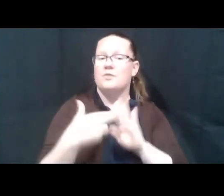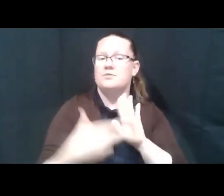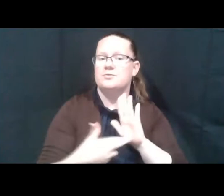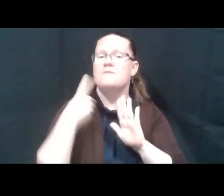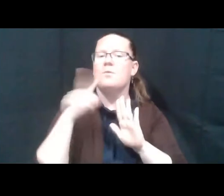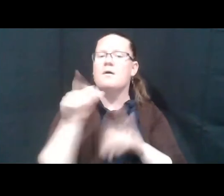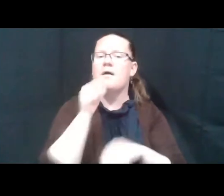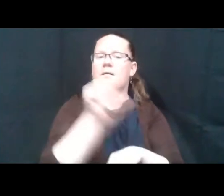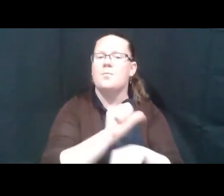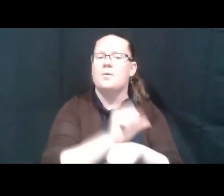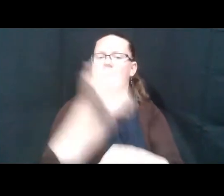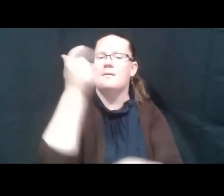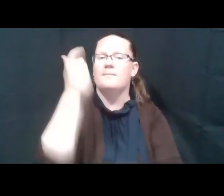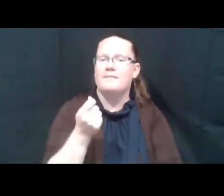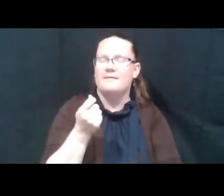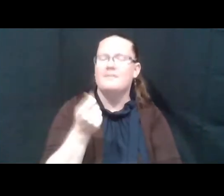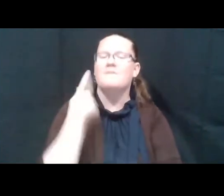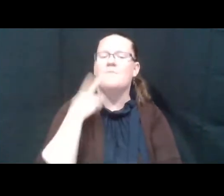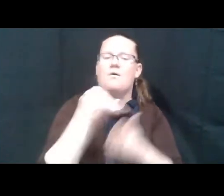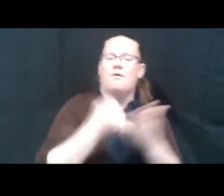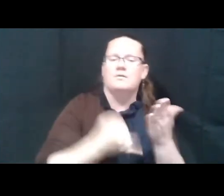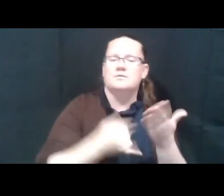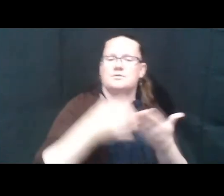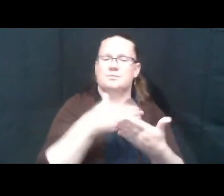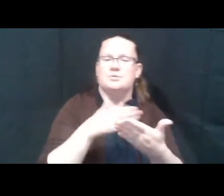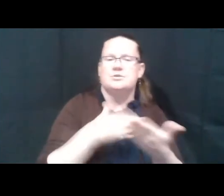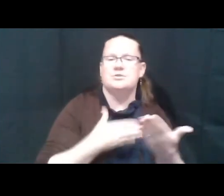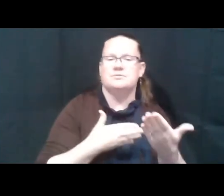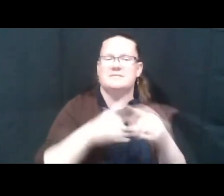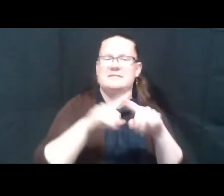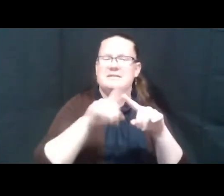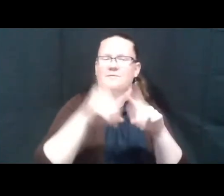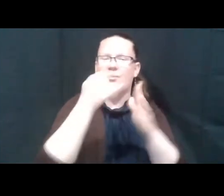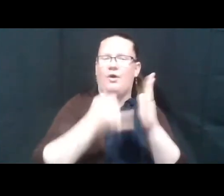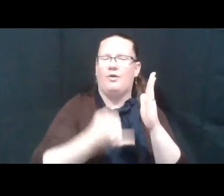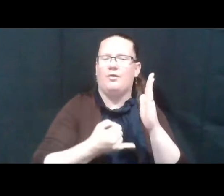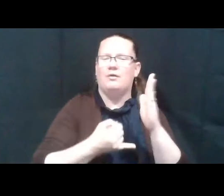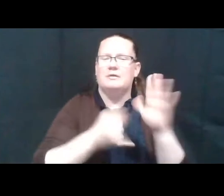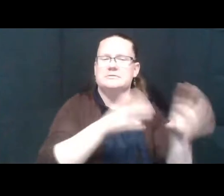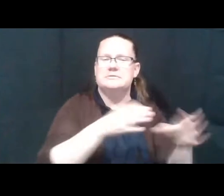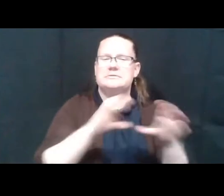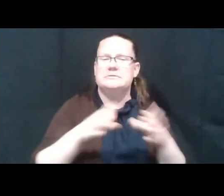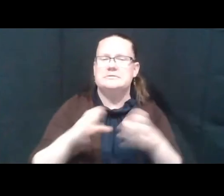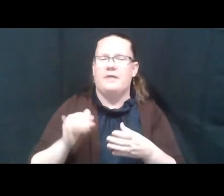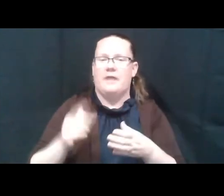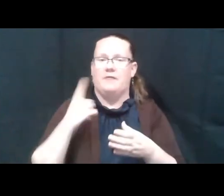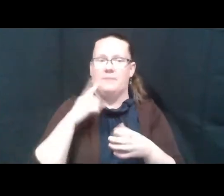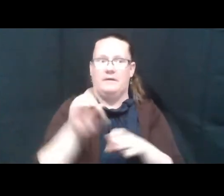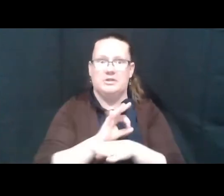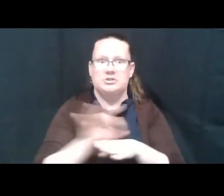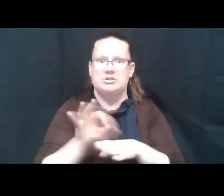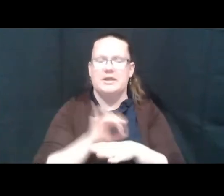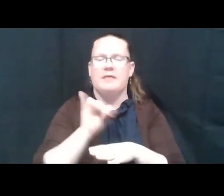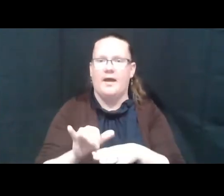unemployment for artists, musicians, and other art workers that have been functioning in that gig economy. I